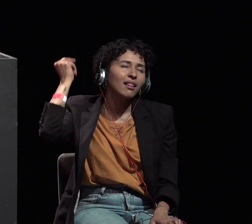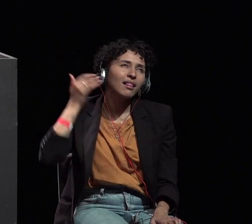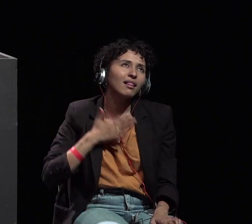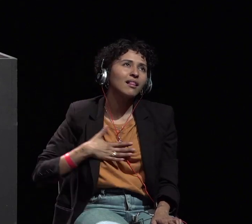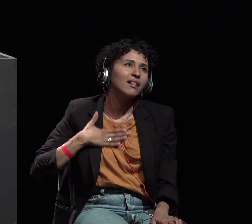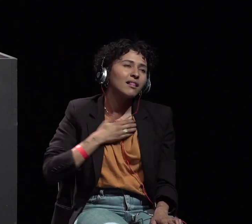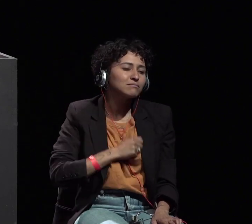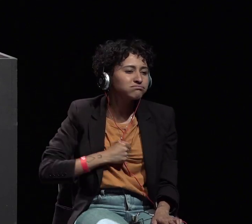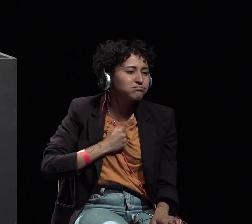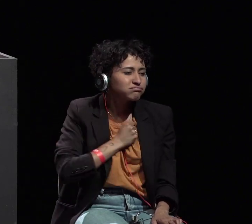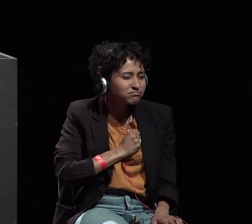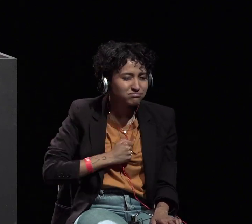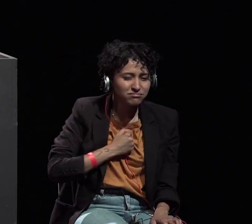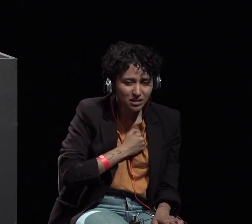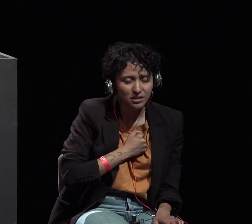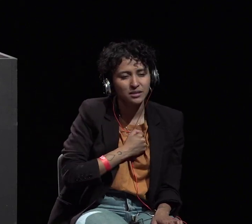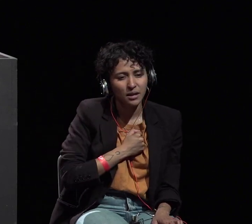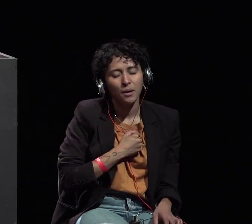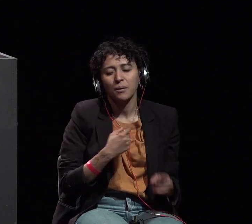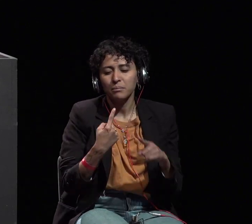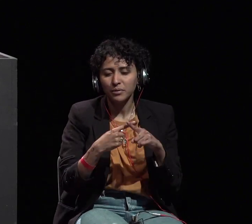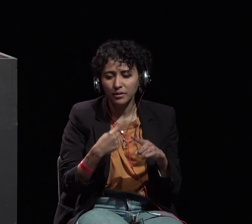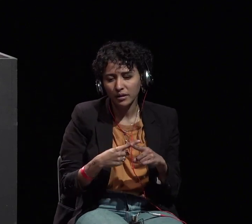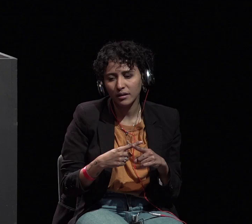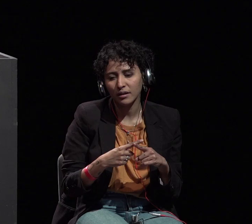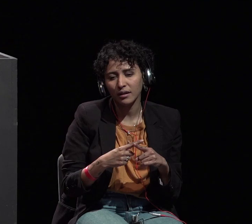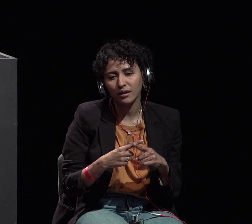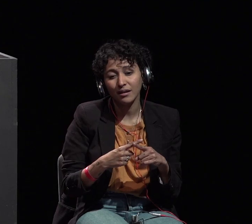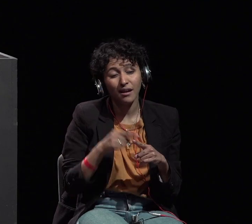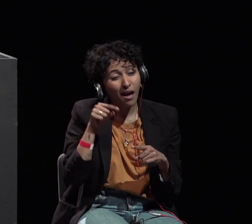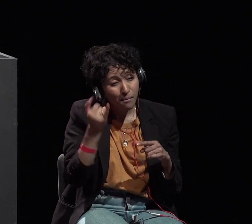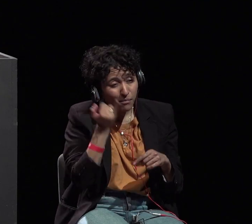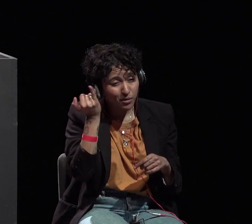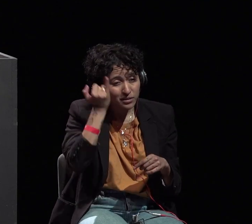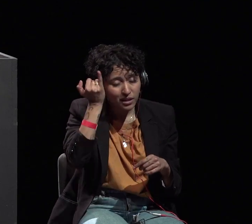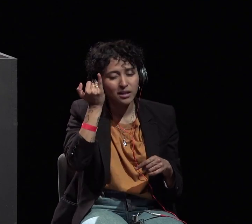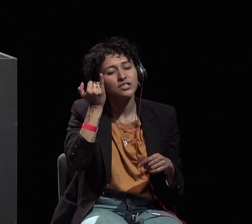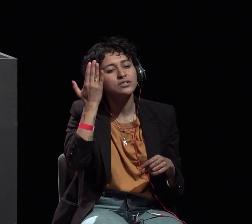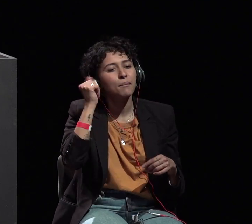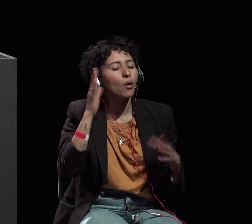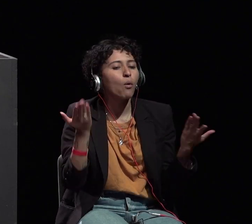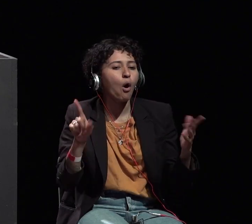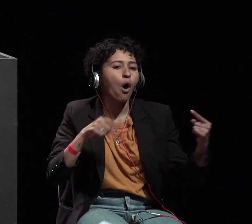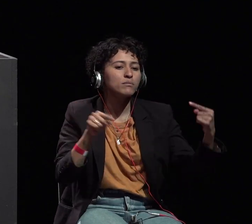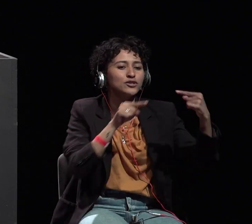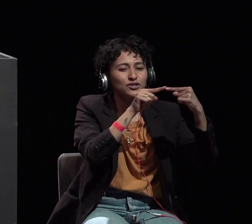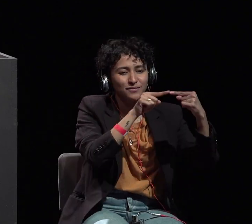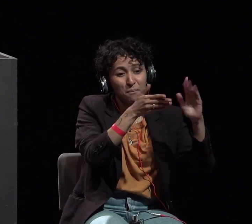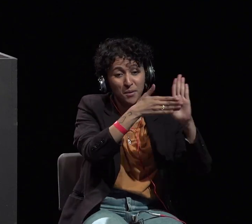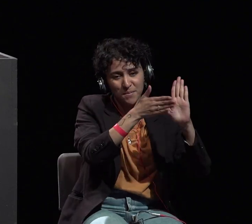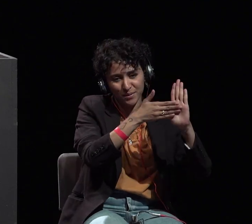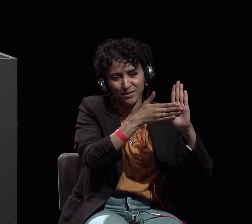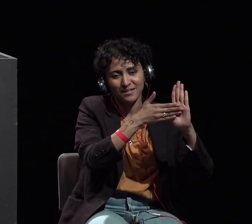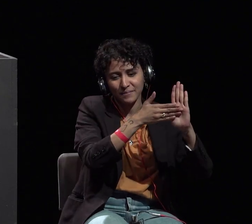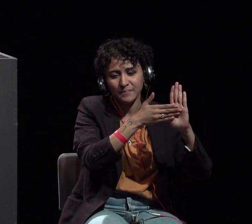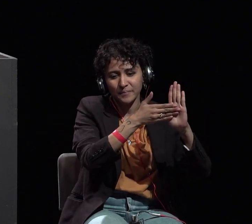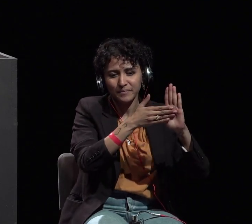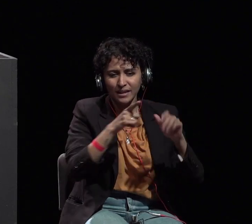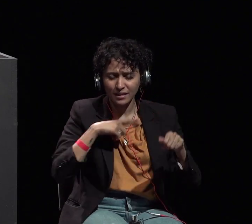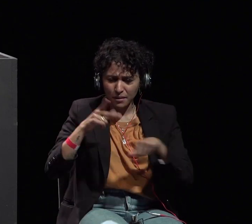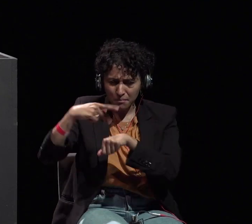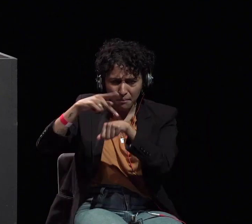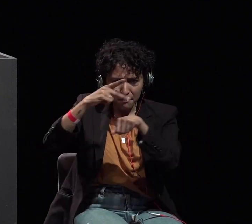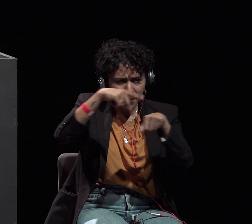of the Lyceum's purpose. The quotation reads, "Mementos of dead nations and races will yet, we hope, adorn our museums,